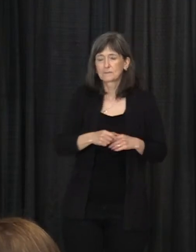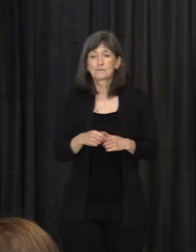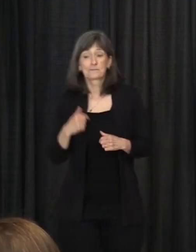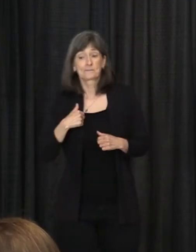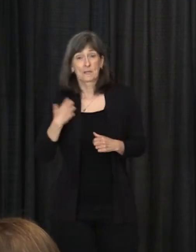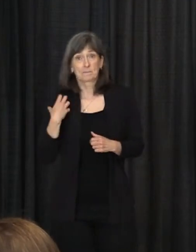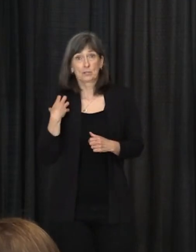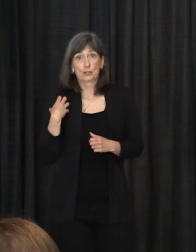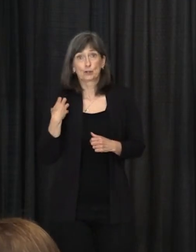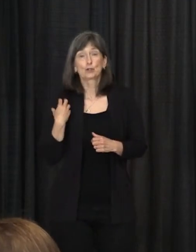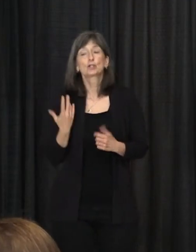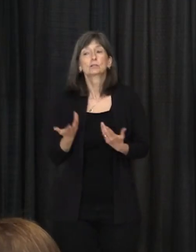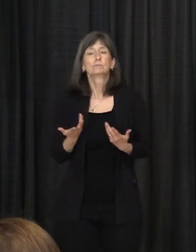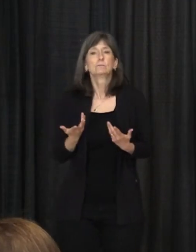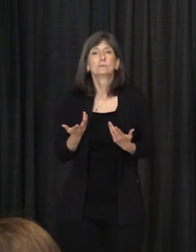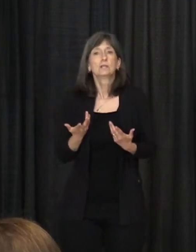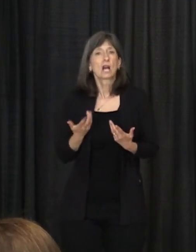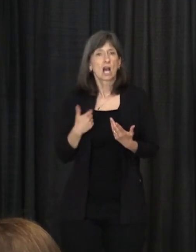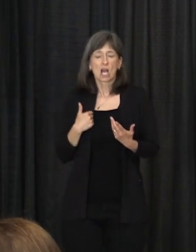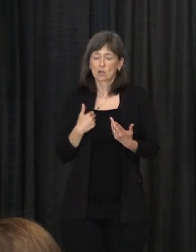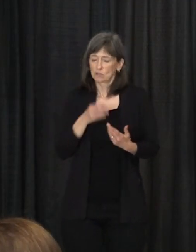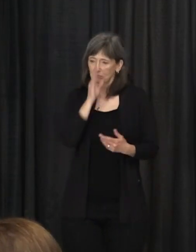you without doubt or waver,